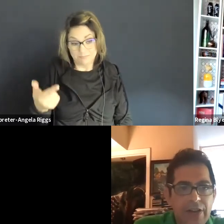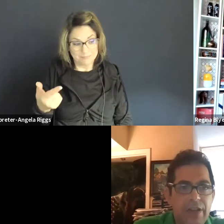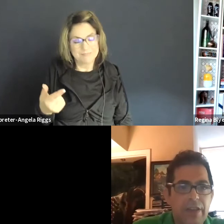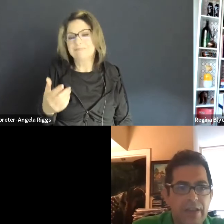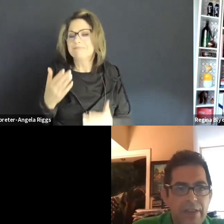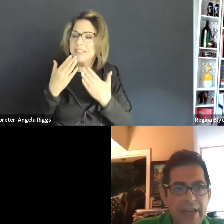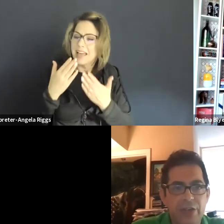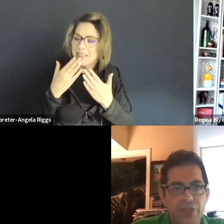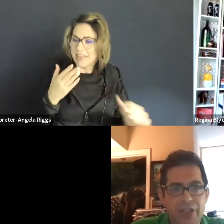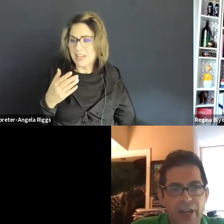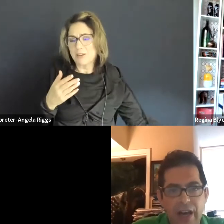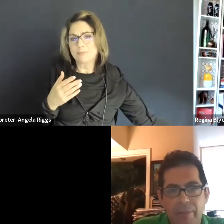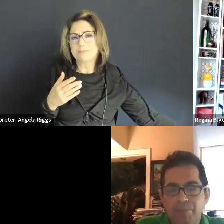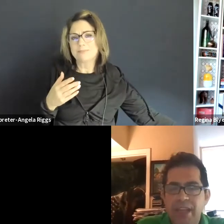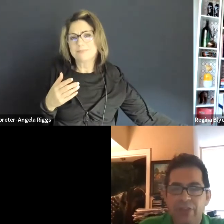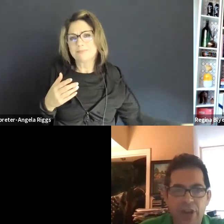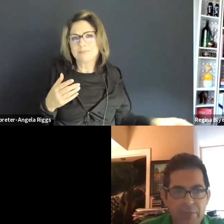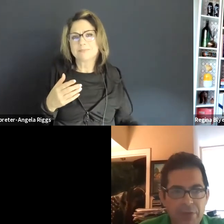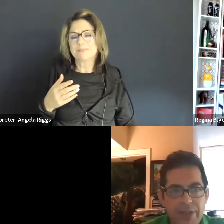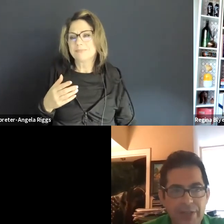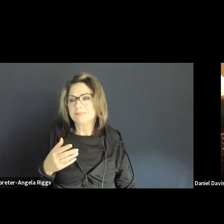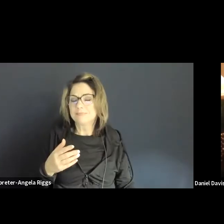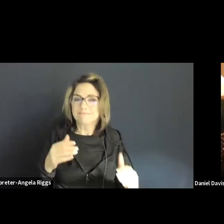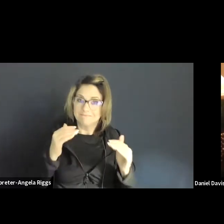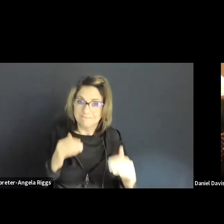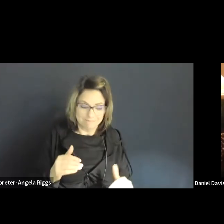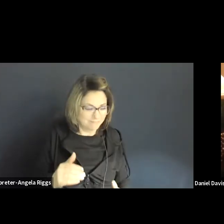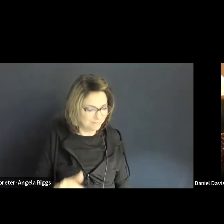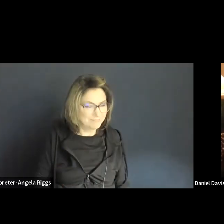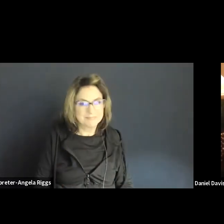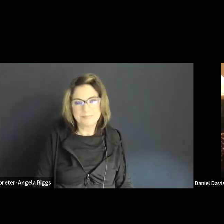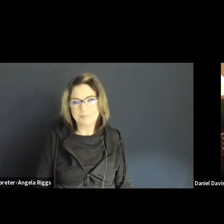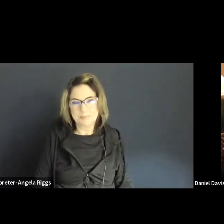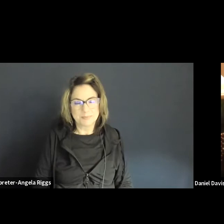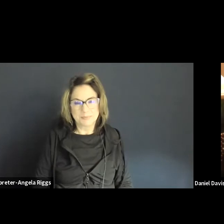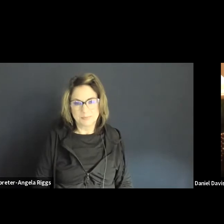Thank you. Thank you, Regina. Next slide, please.